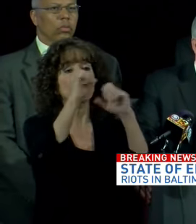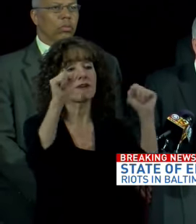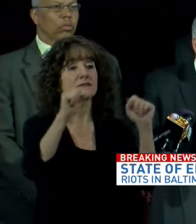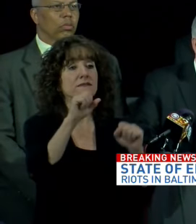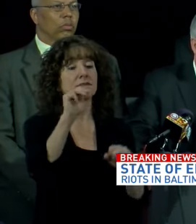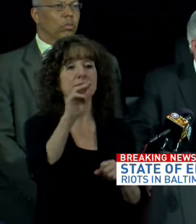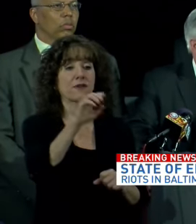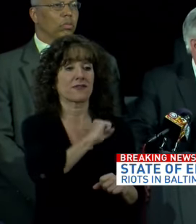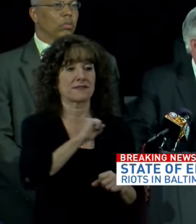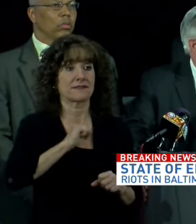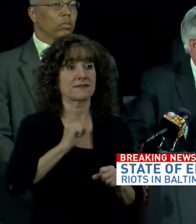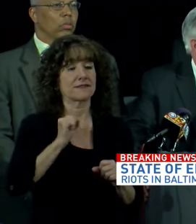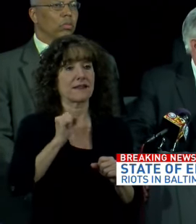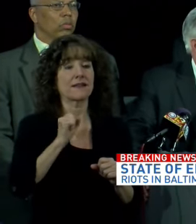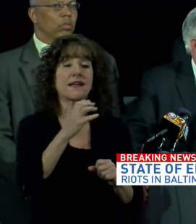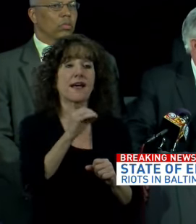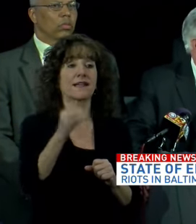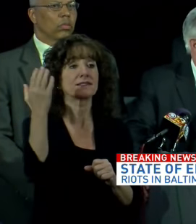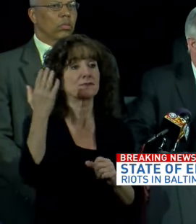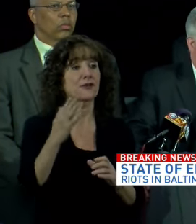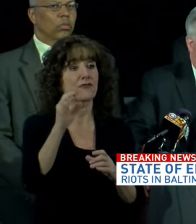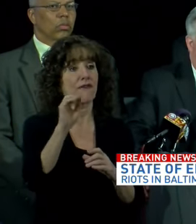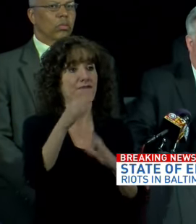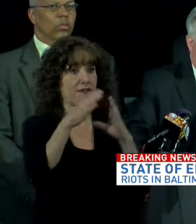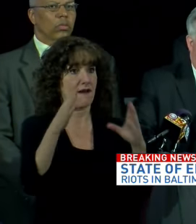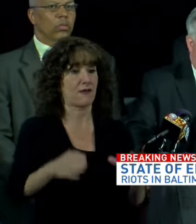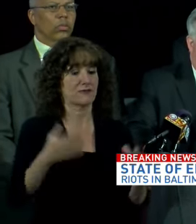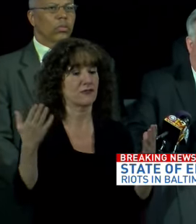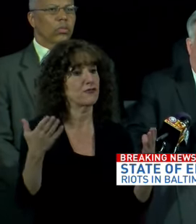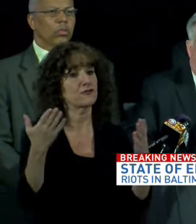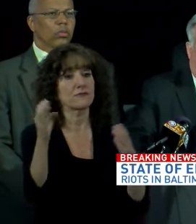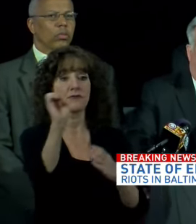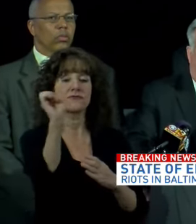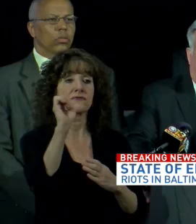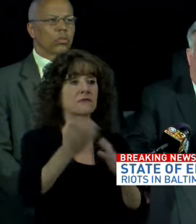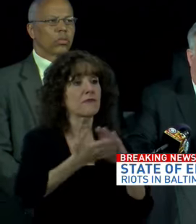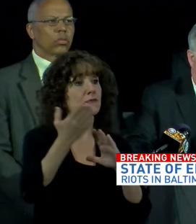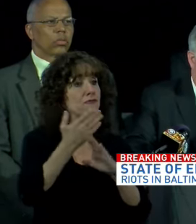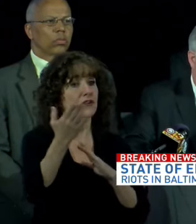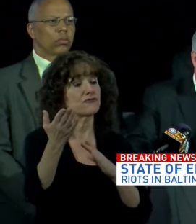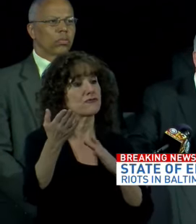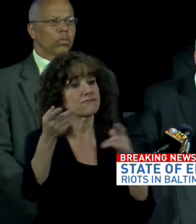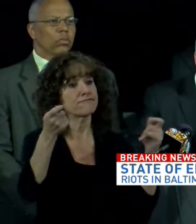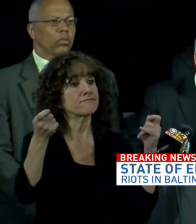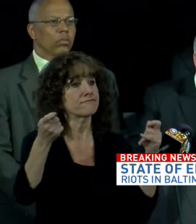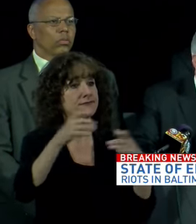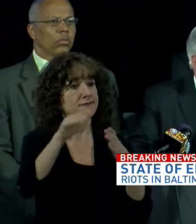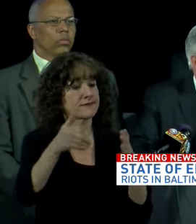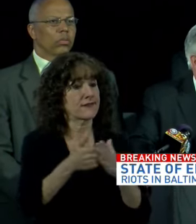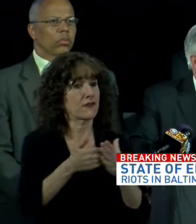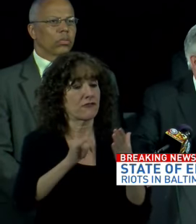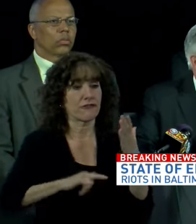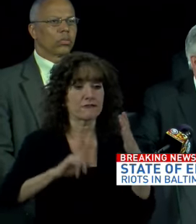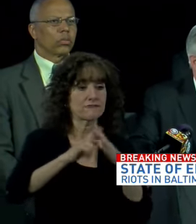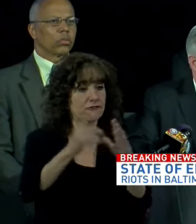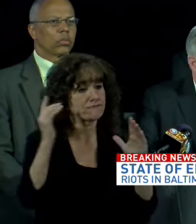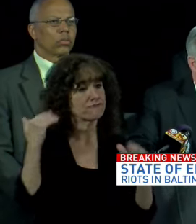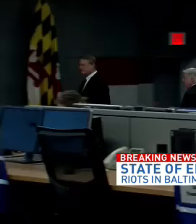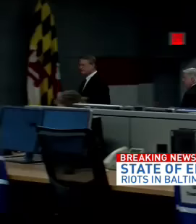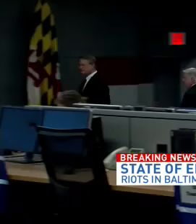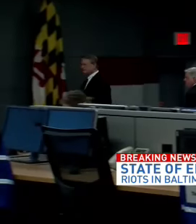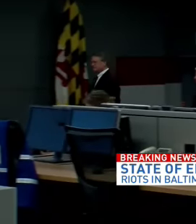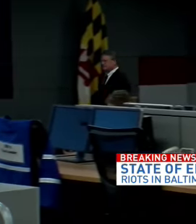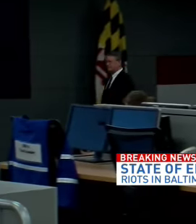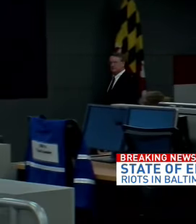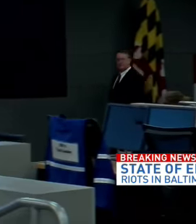5,000 will be from across the Mid-Atlantic region, and another 5,000 will come from the Maryland National Guard. I asked Governor Hogan what